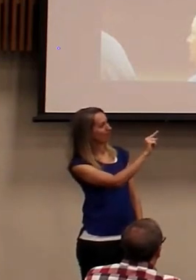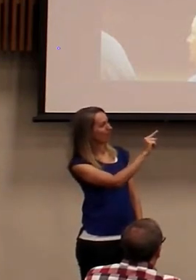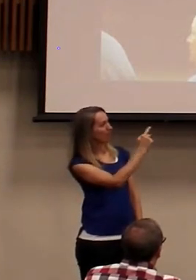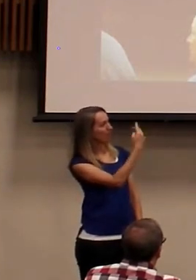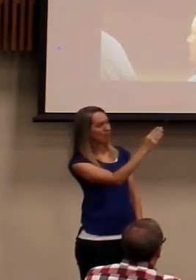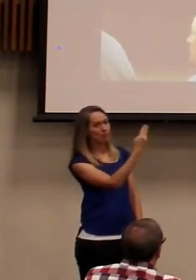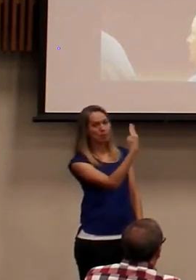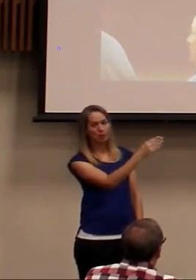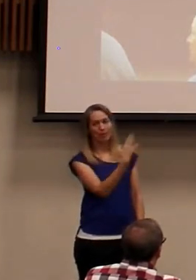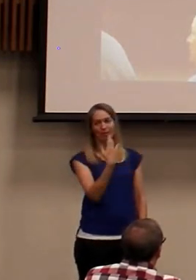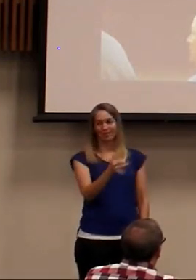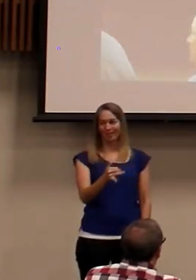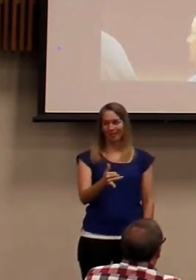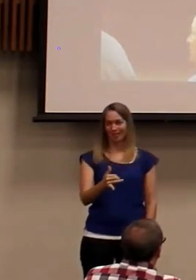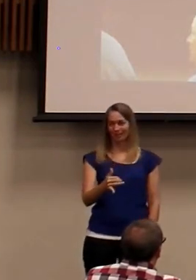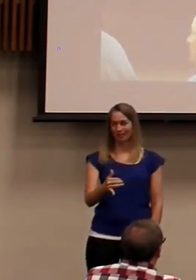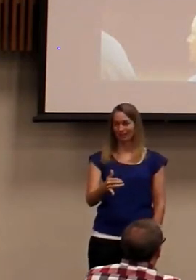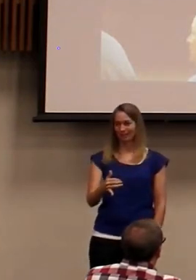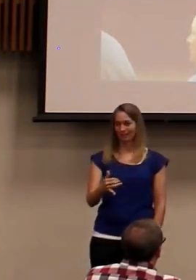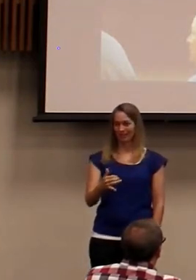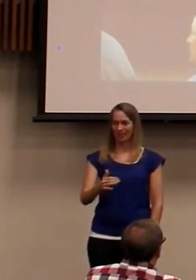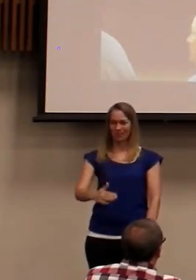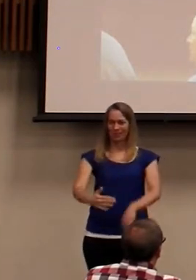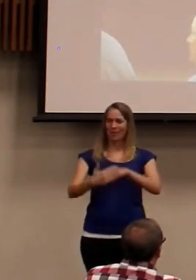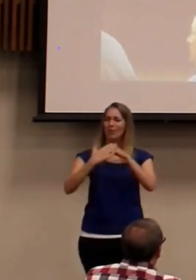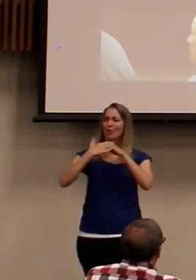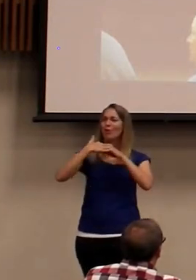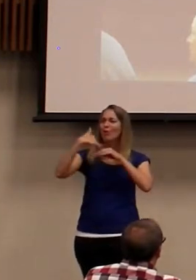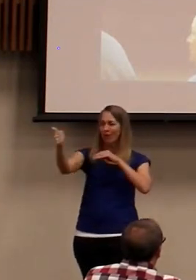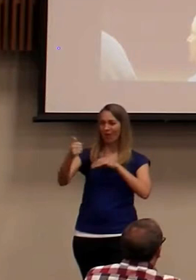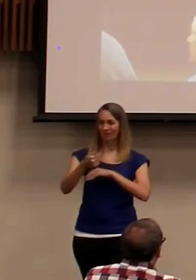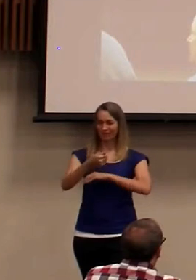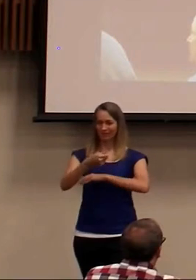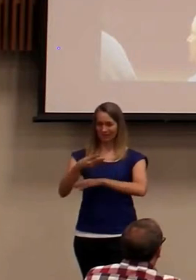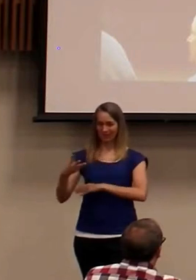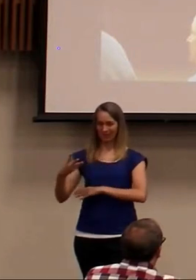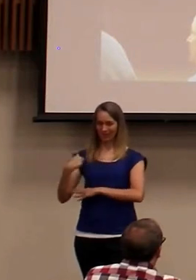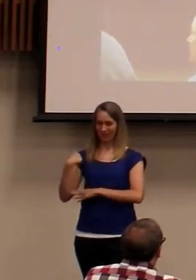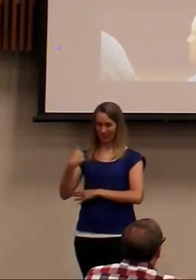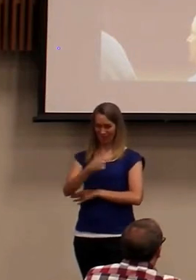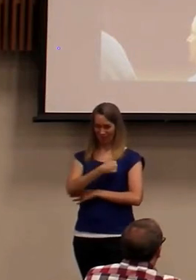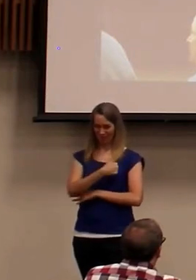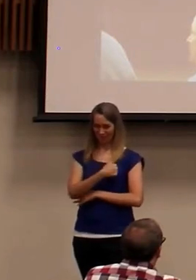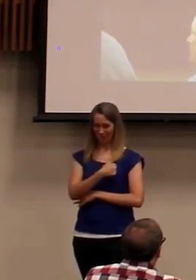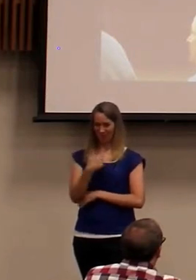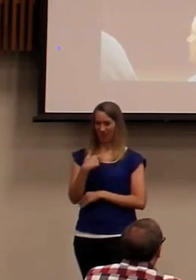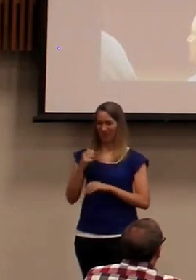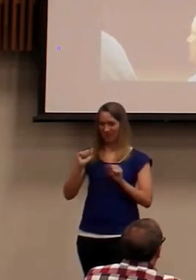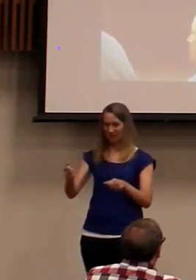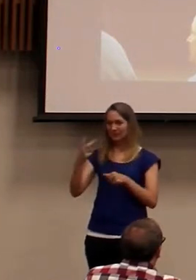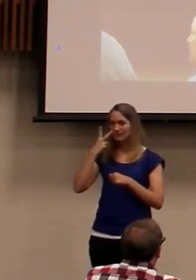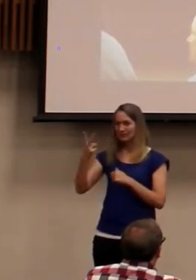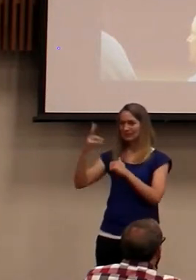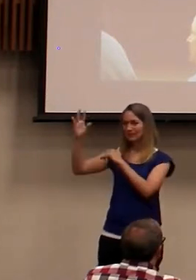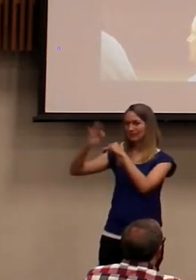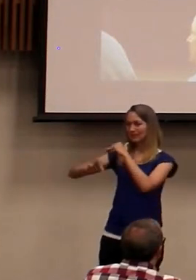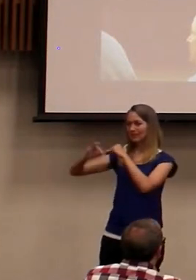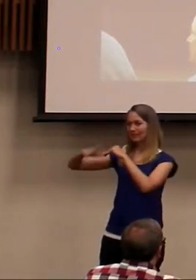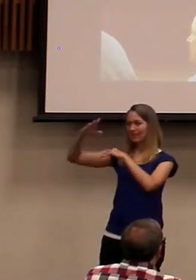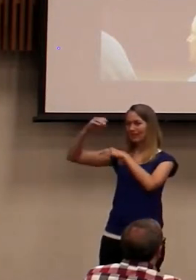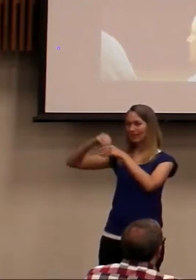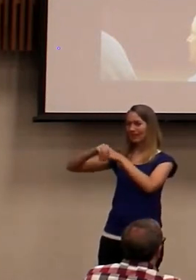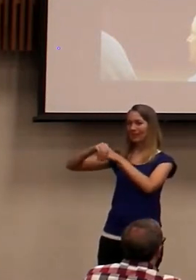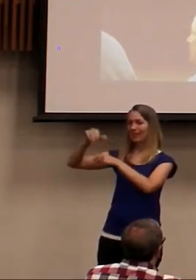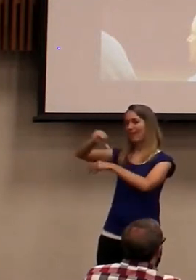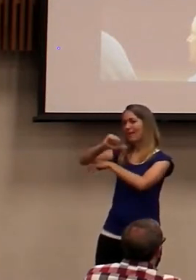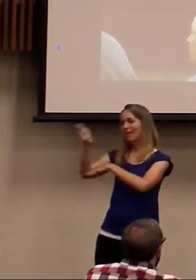call out to several of us. And I would get to see Sunset on another continent. And that was